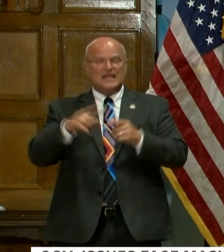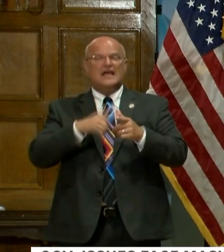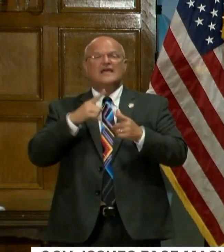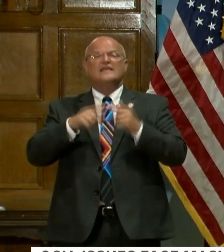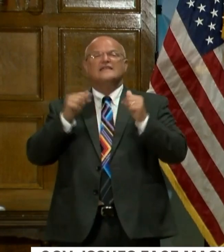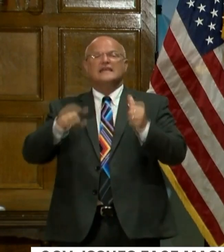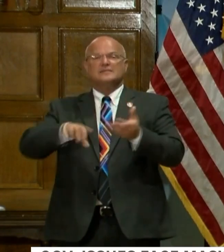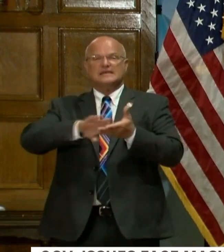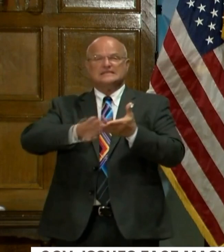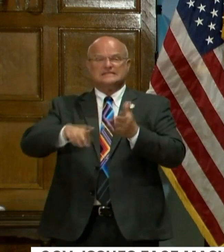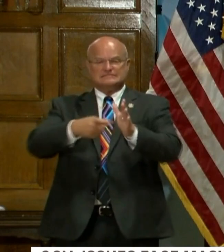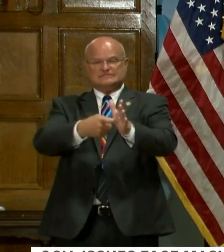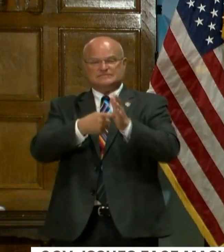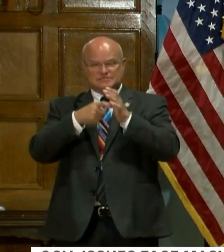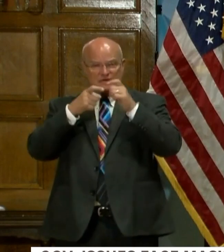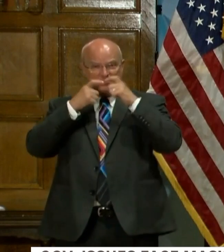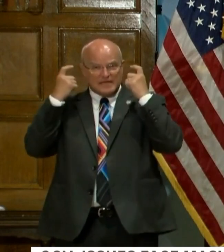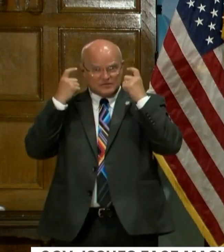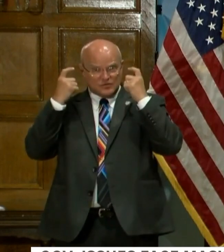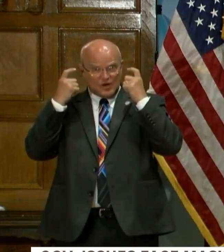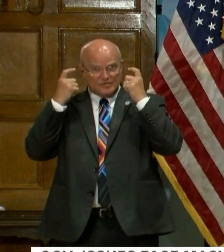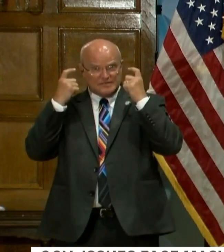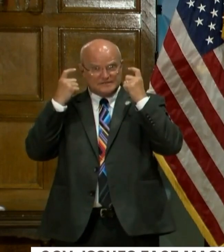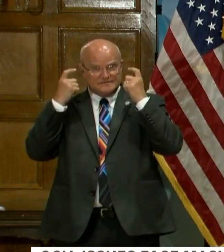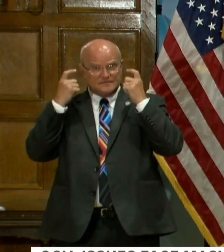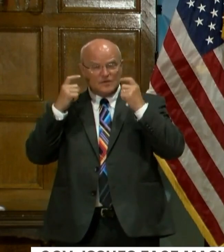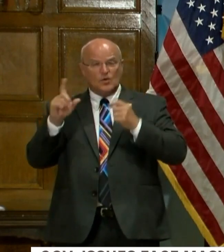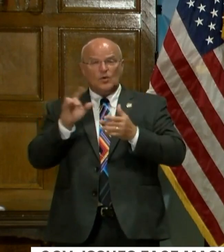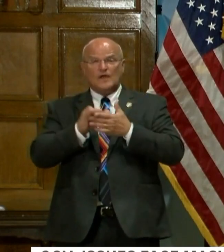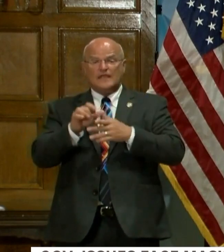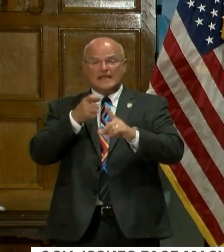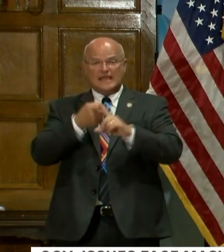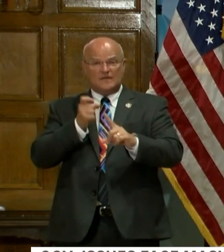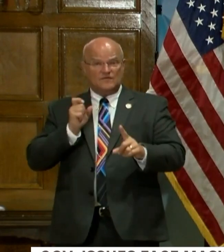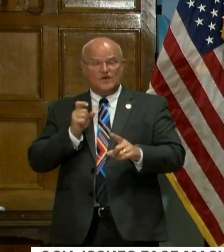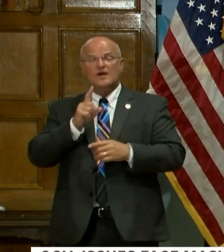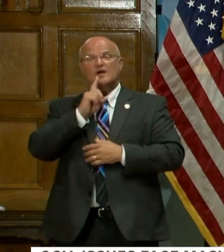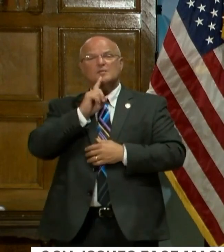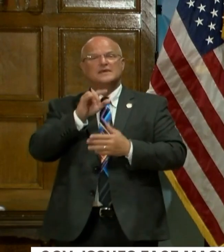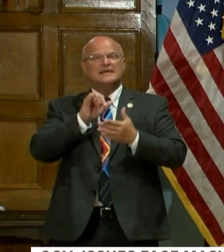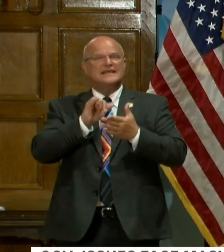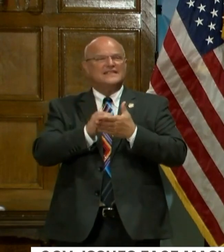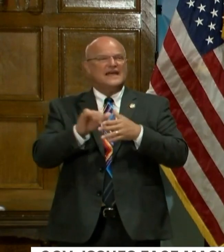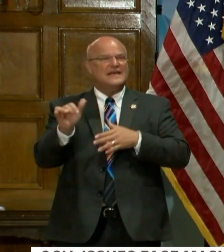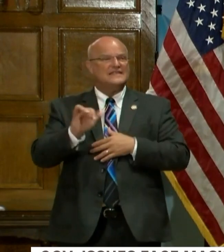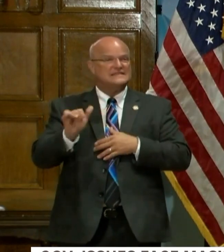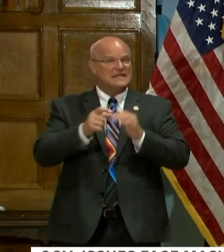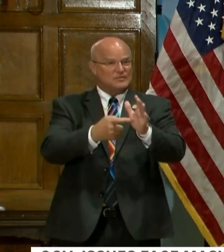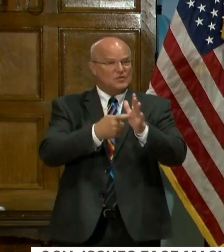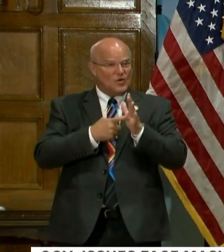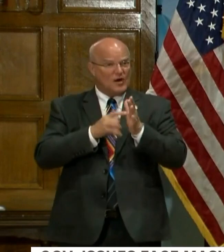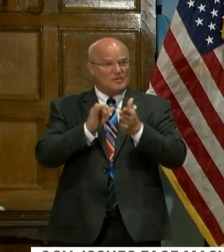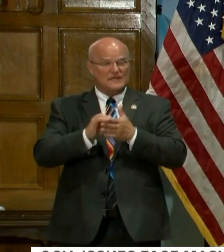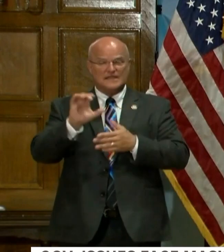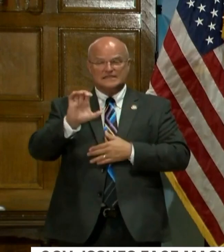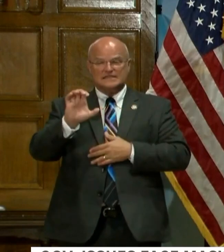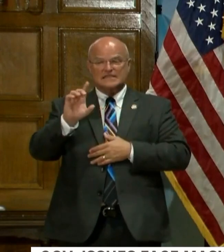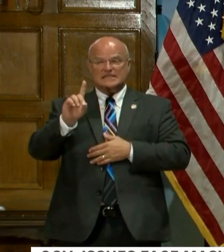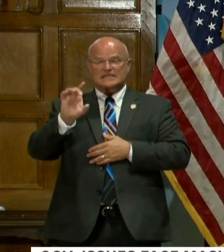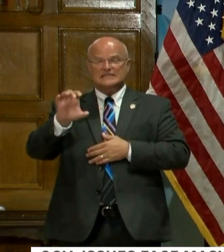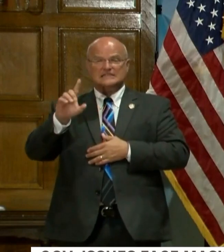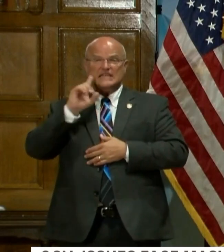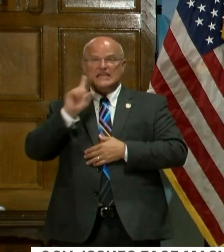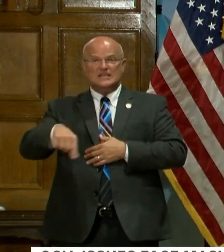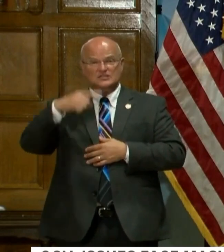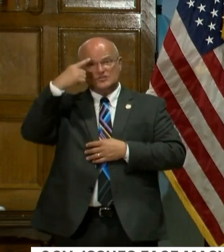they could be exempt from the mask requirement. And where that came from is that is the same requirement that CDC